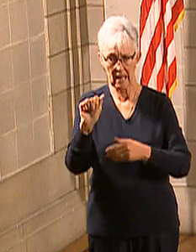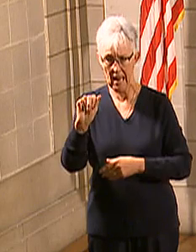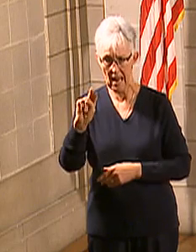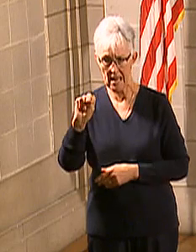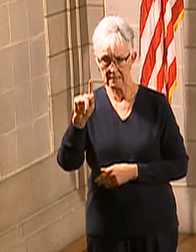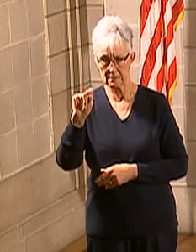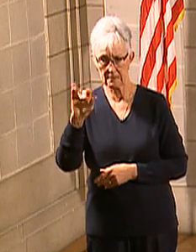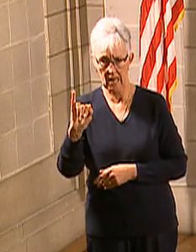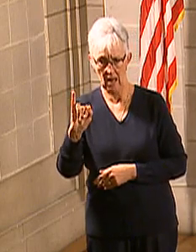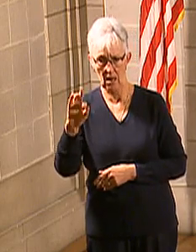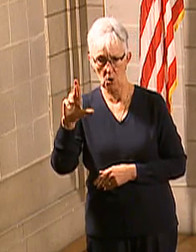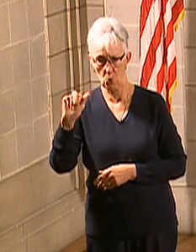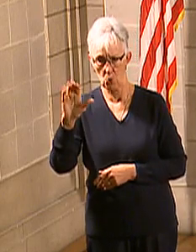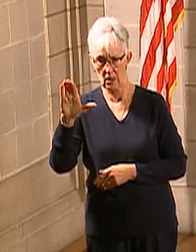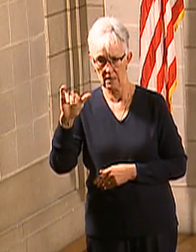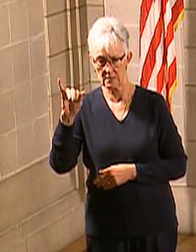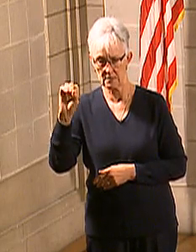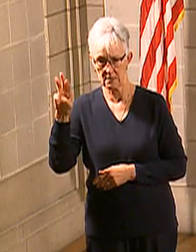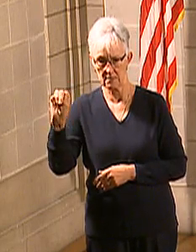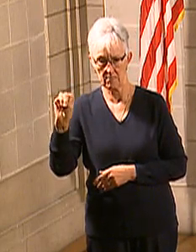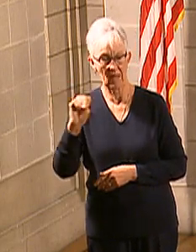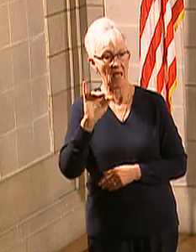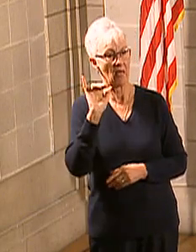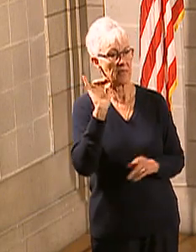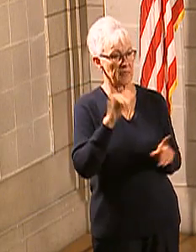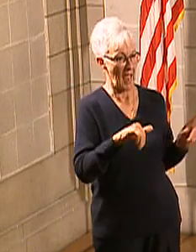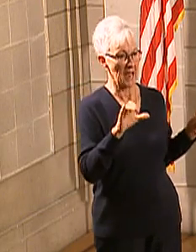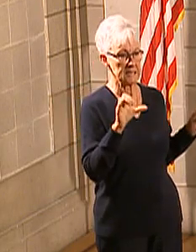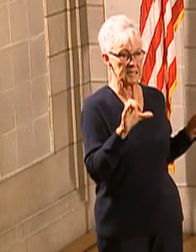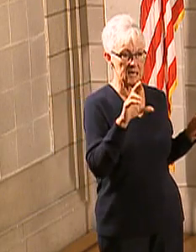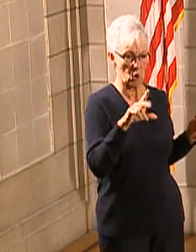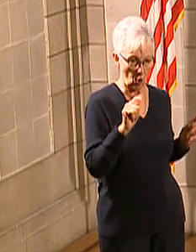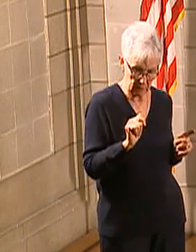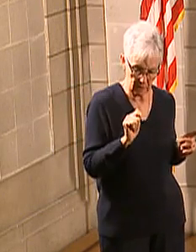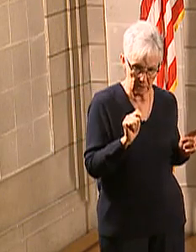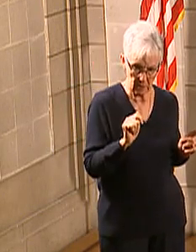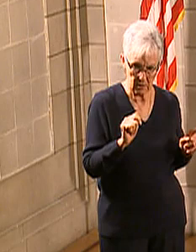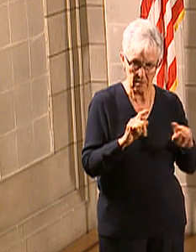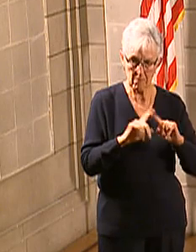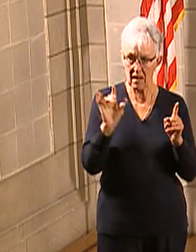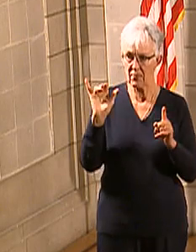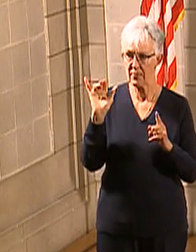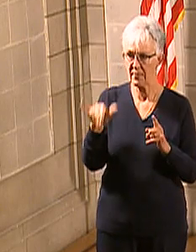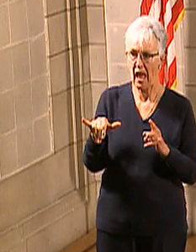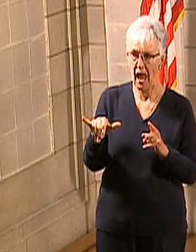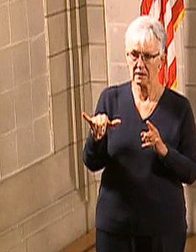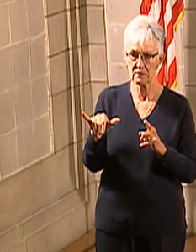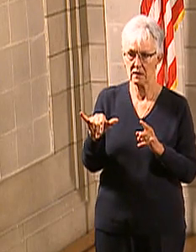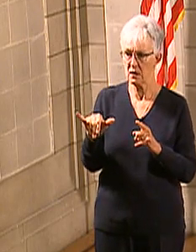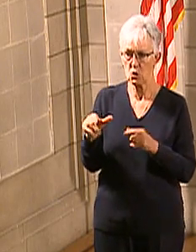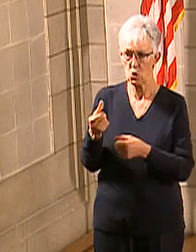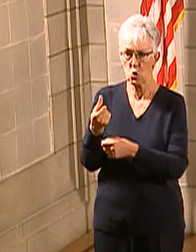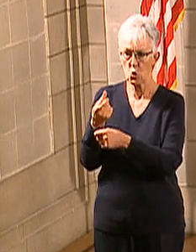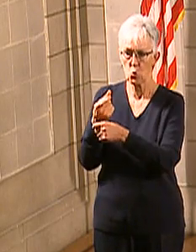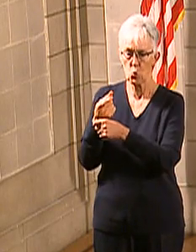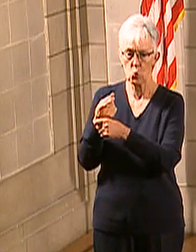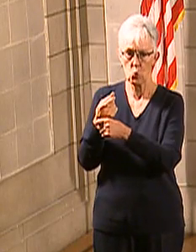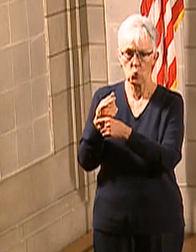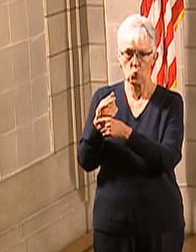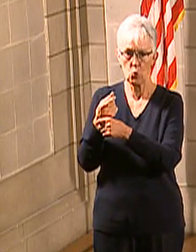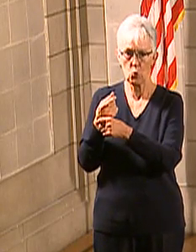anti-racism? Anti-racism is critical race theory. What we are, and it betrays the civil rights movement. It betrays Martin Luther King